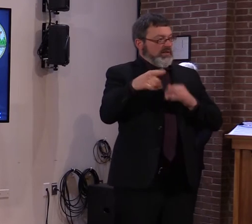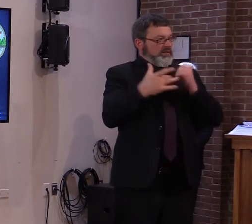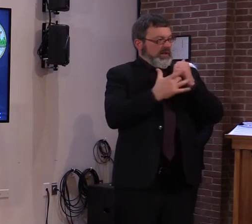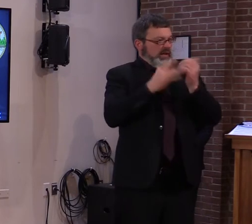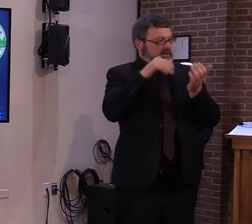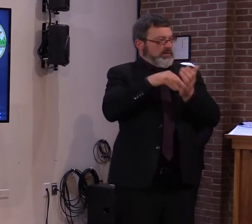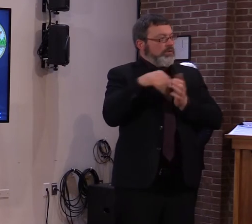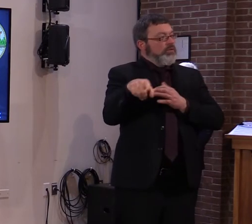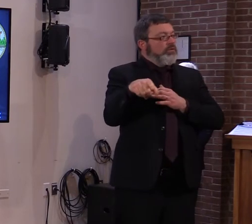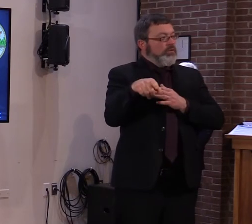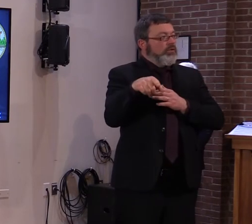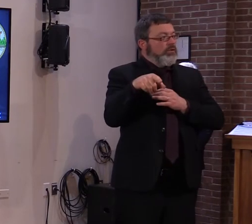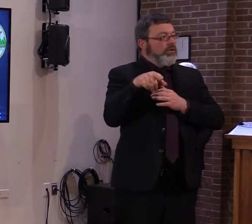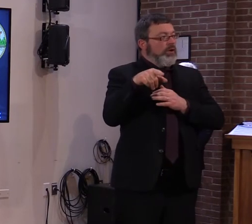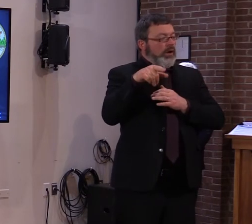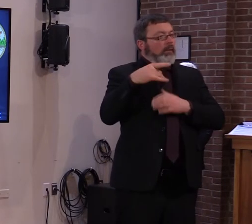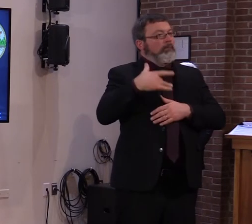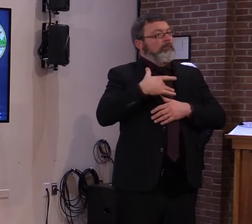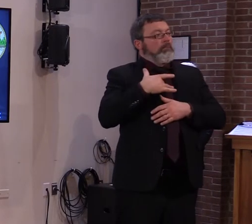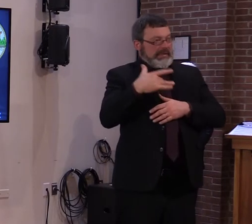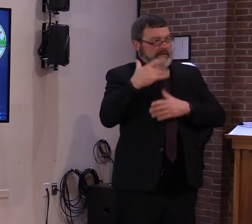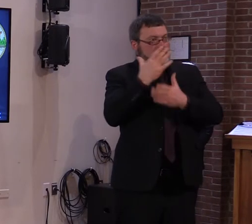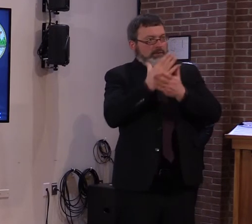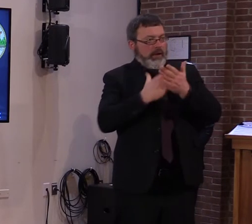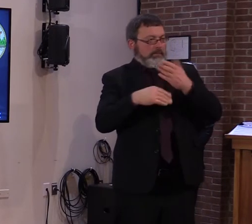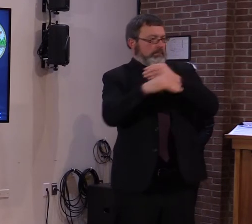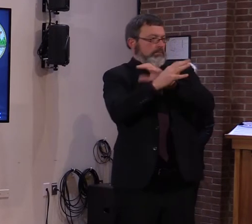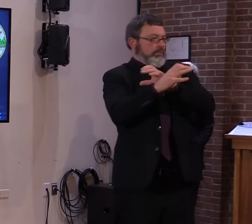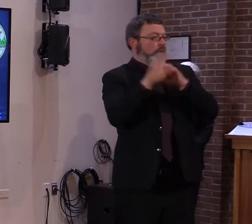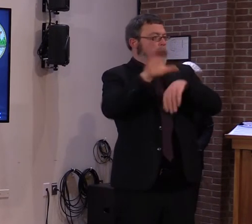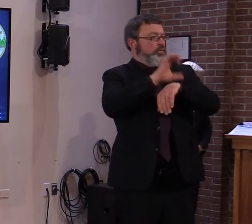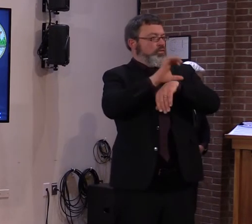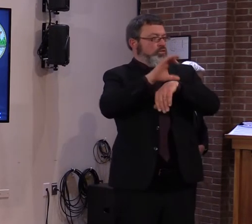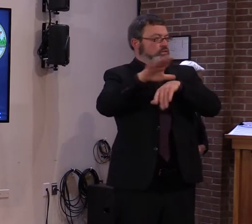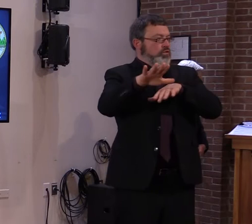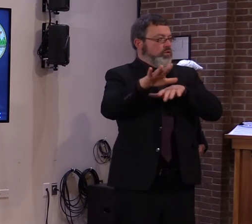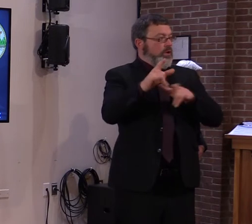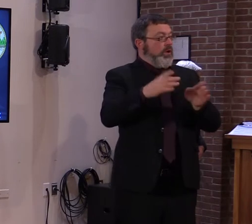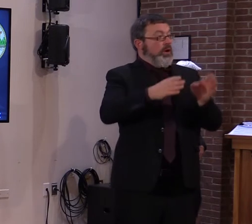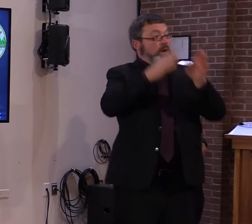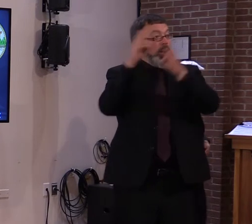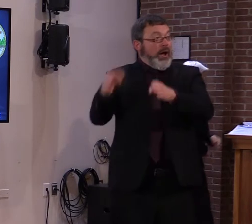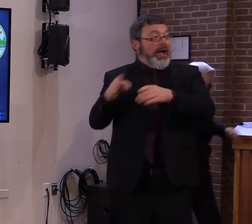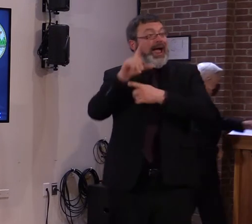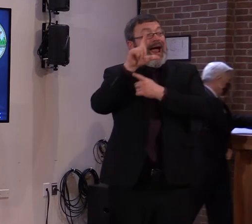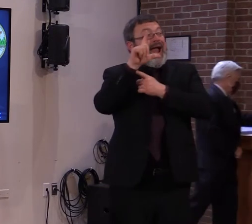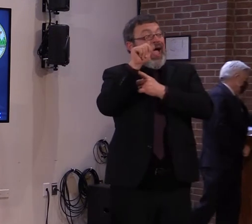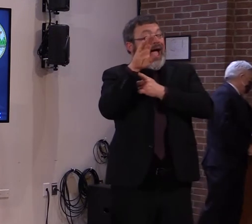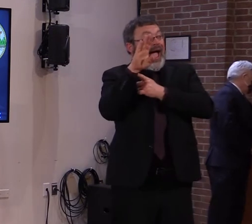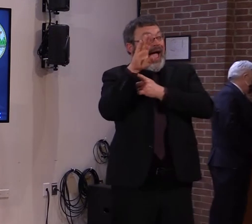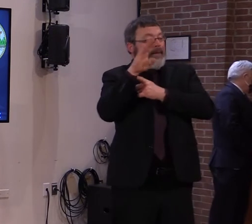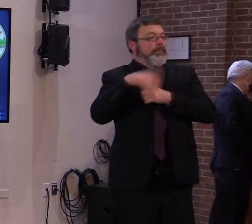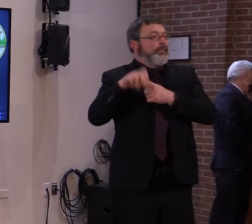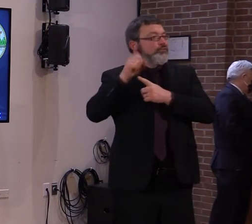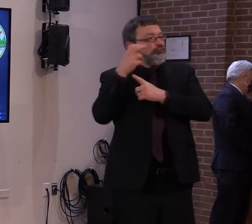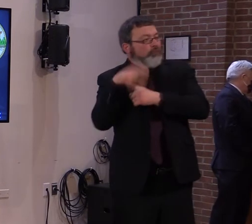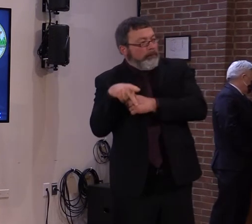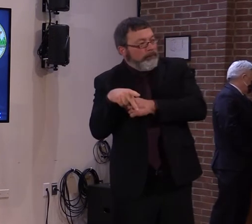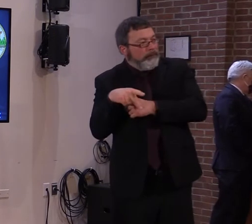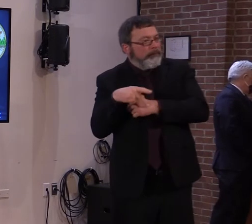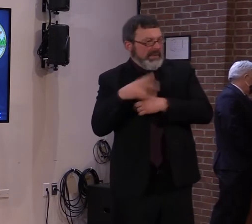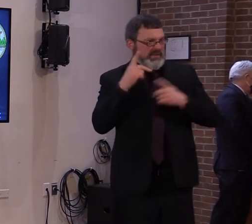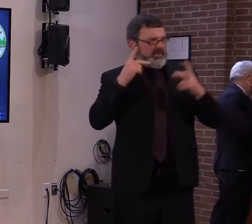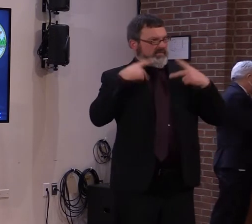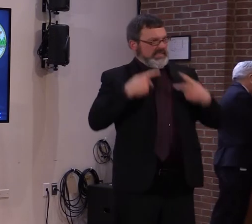in-person for their shop or lab environments. They also have several programs, such as their business fields, that lend themselves fairly well